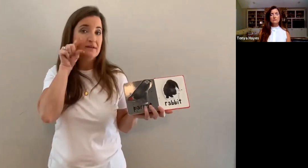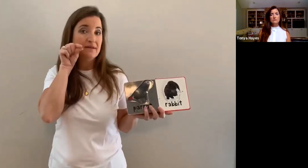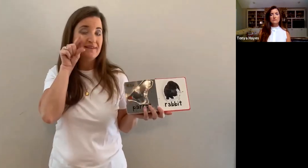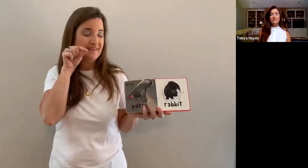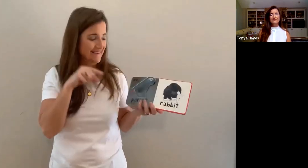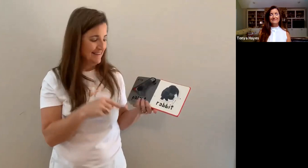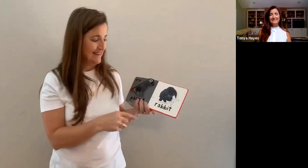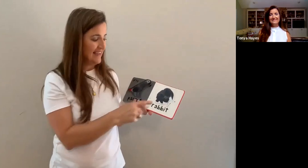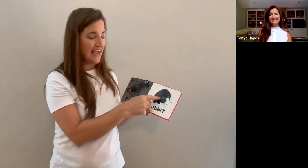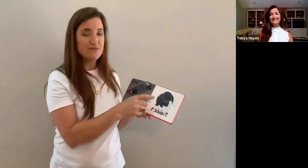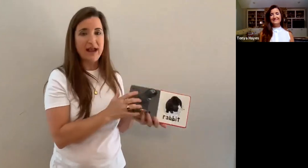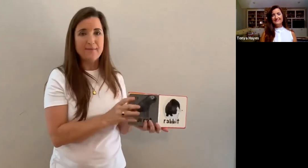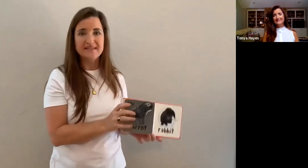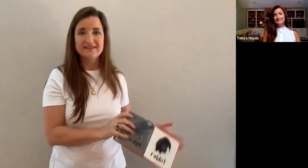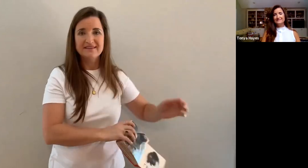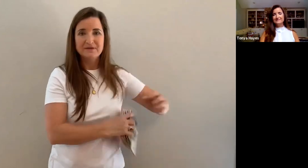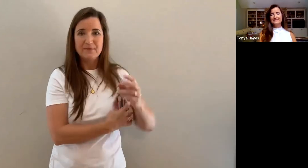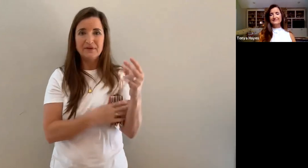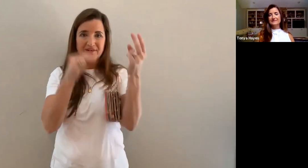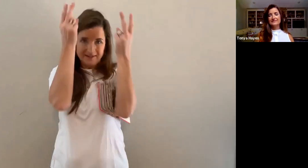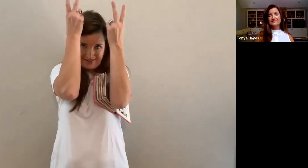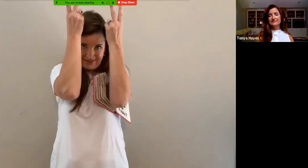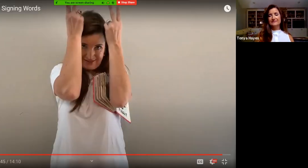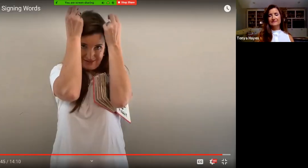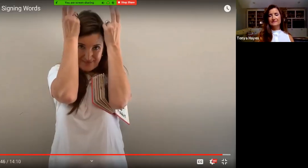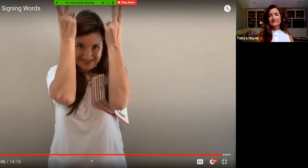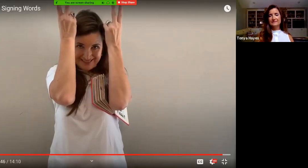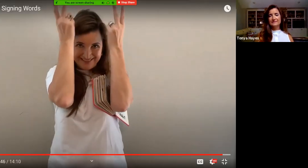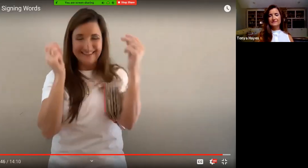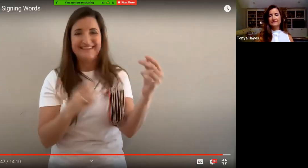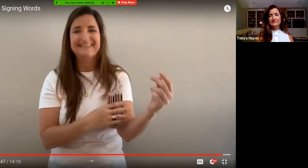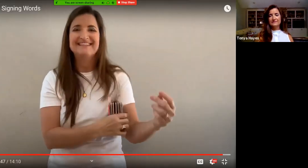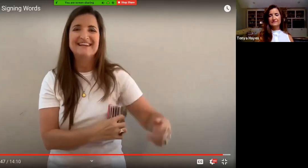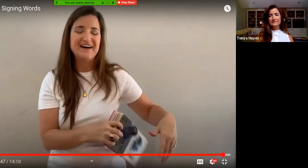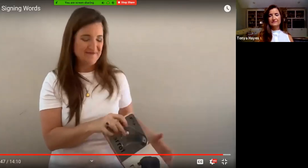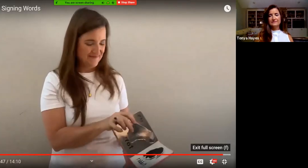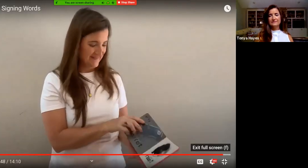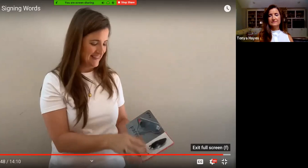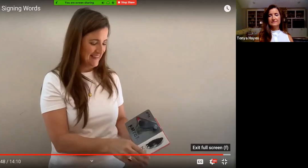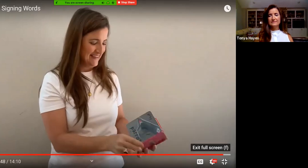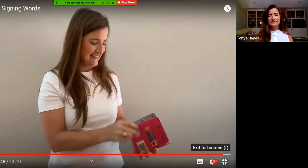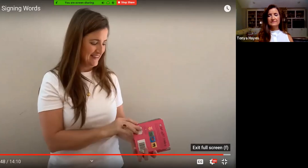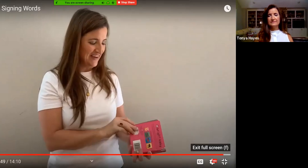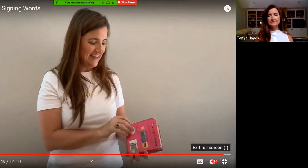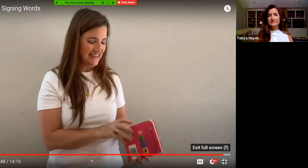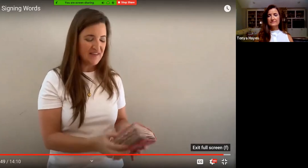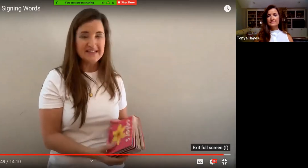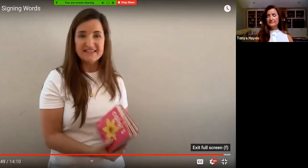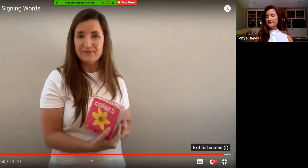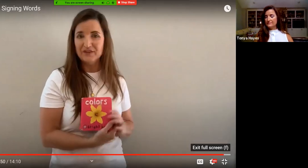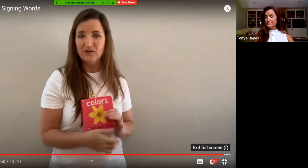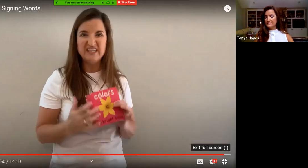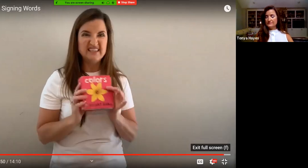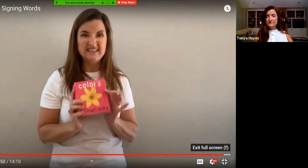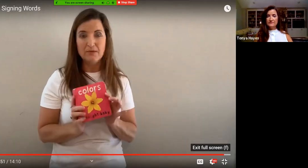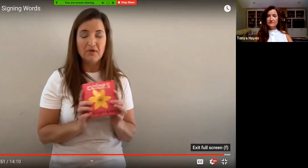Bird. And rabbit. Remember? Rabbit. Good job. All right, so that's a